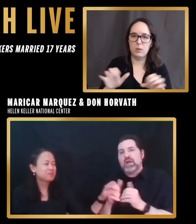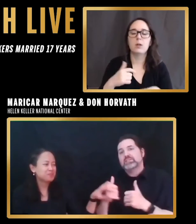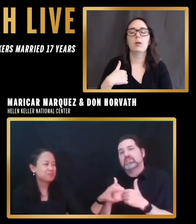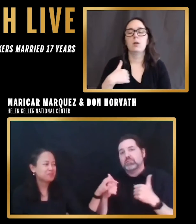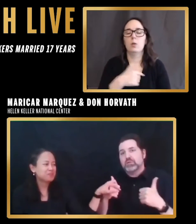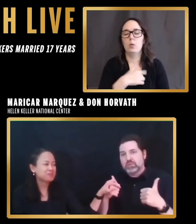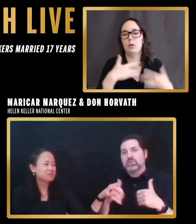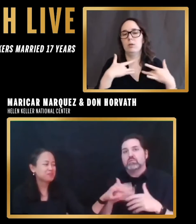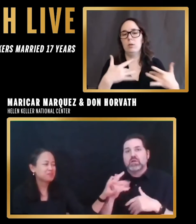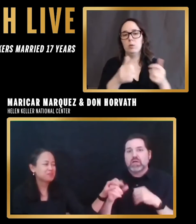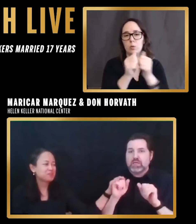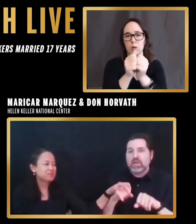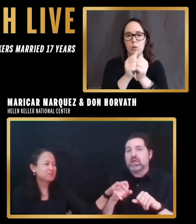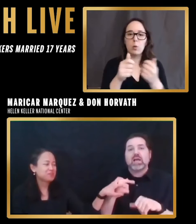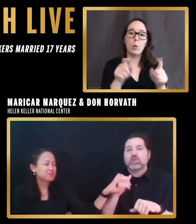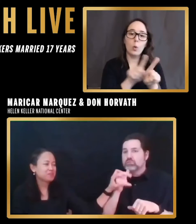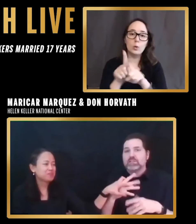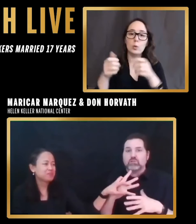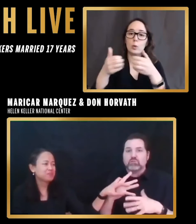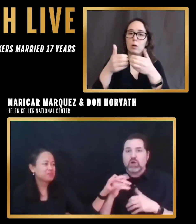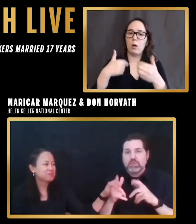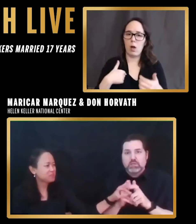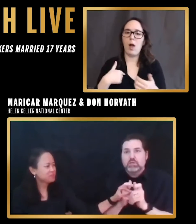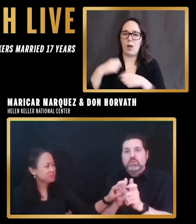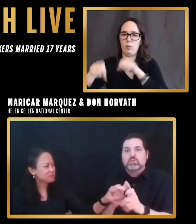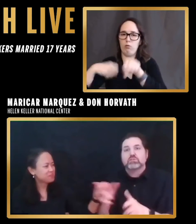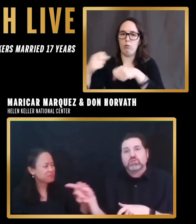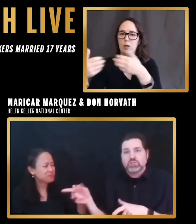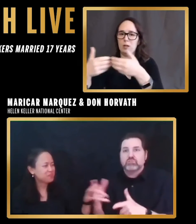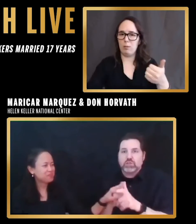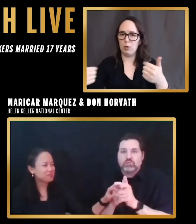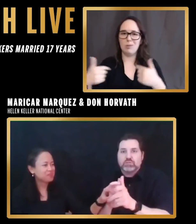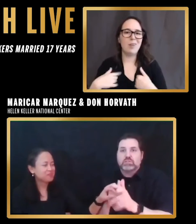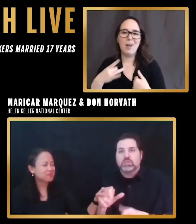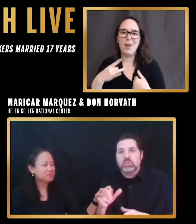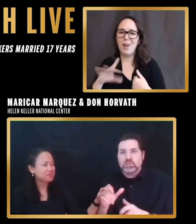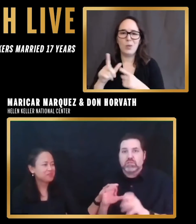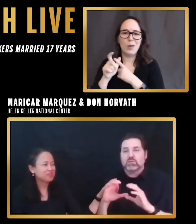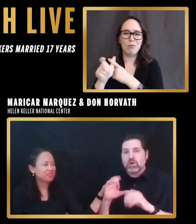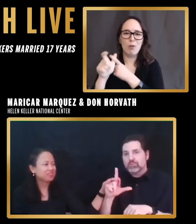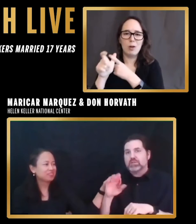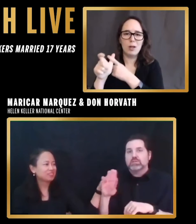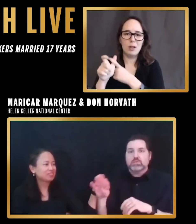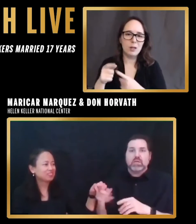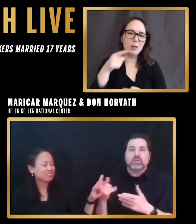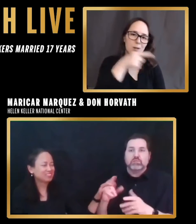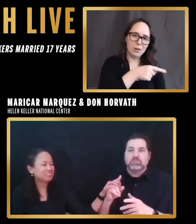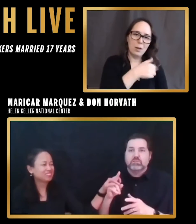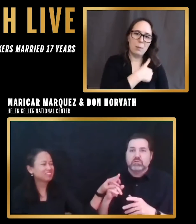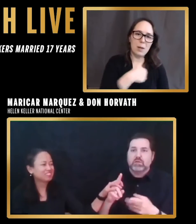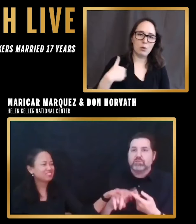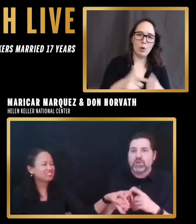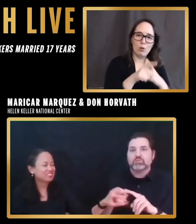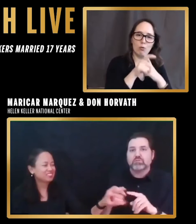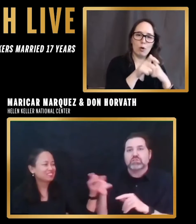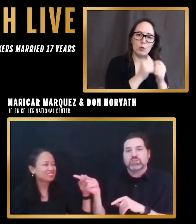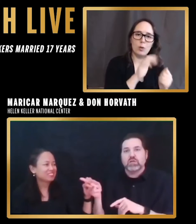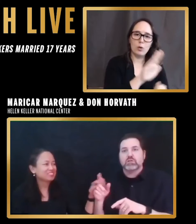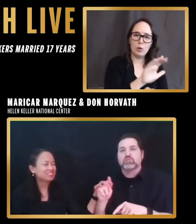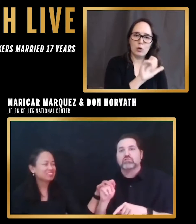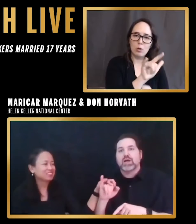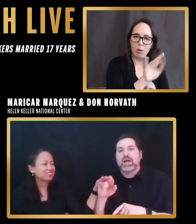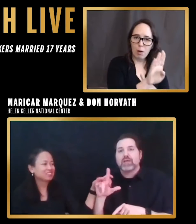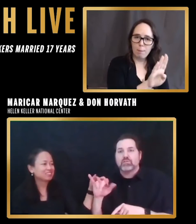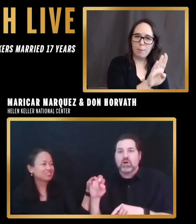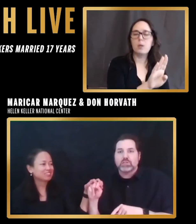together and separately when I can. I don't like to run. So she runs with the club and her friends. We just did